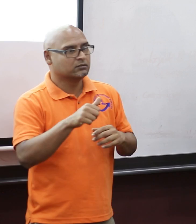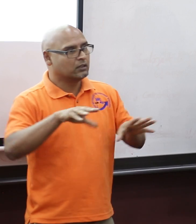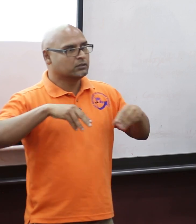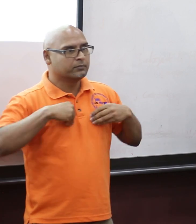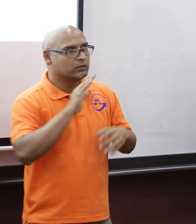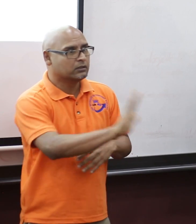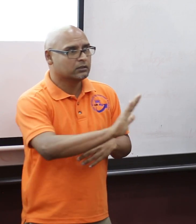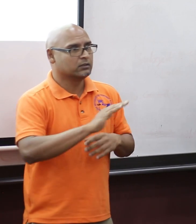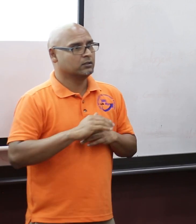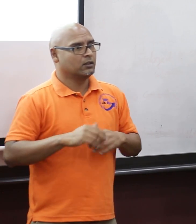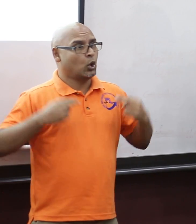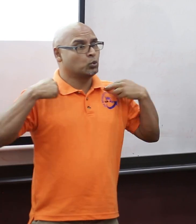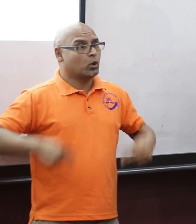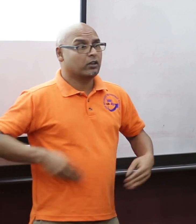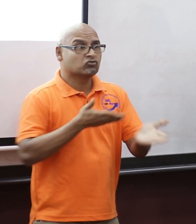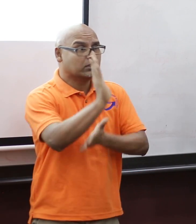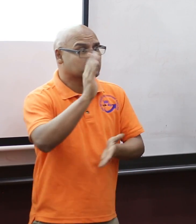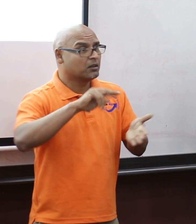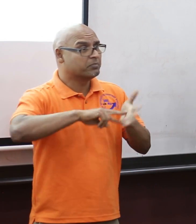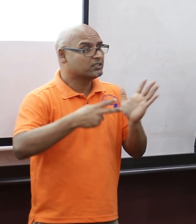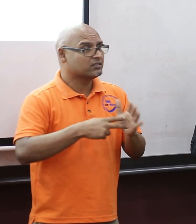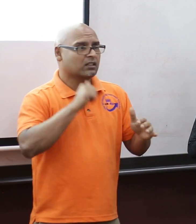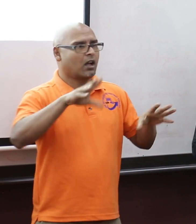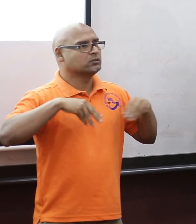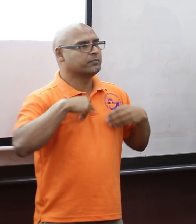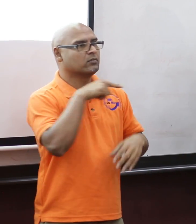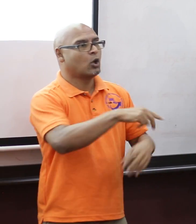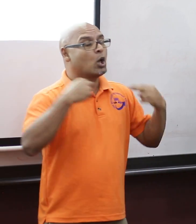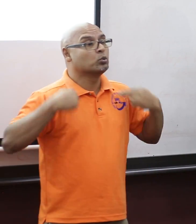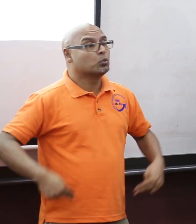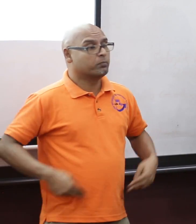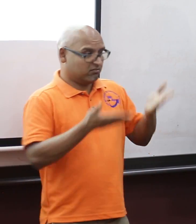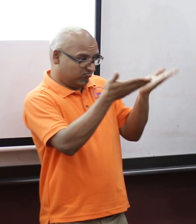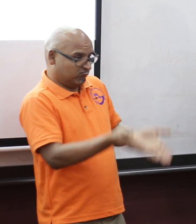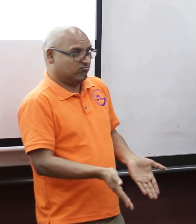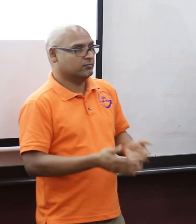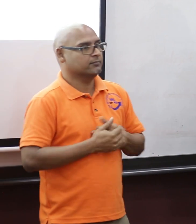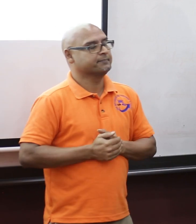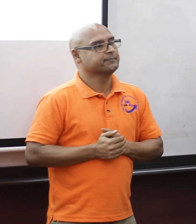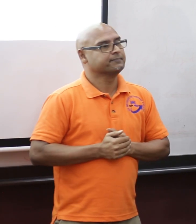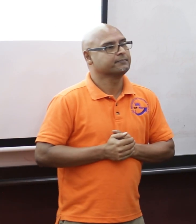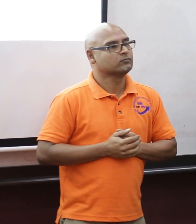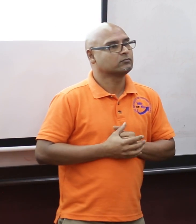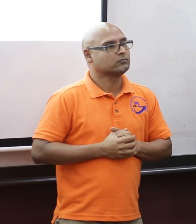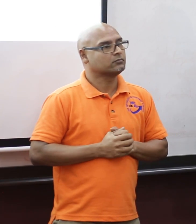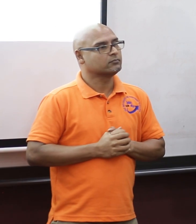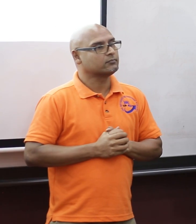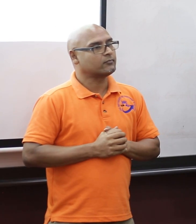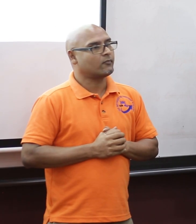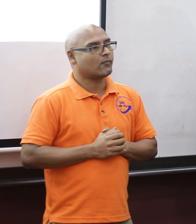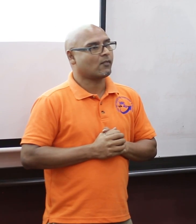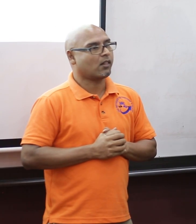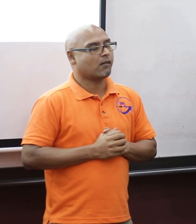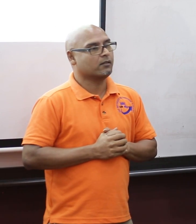Persons with disabilities, when you're born into a country, they're citizens of that country and automatically should